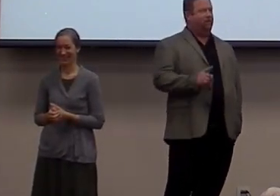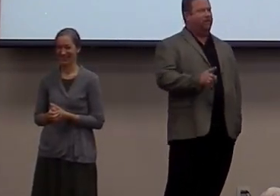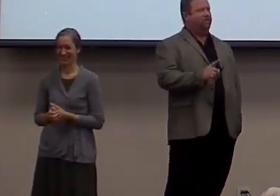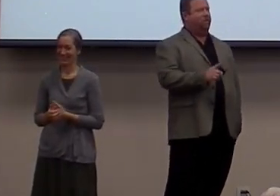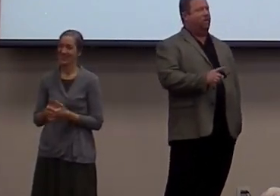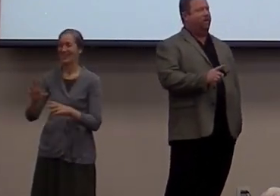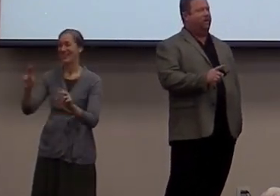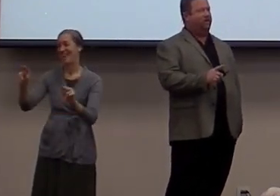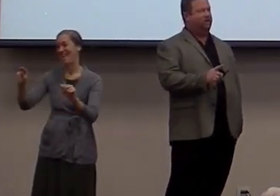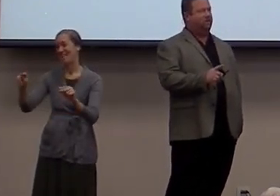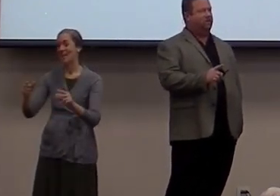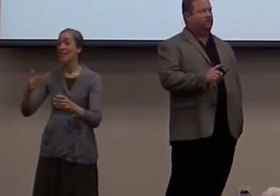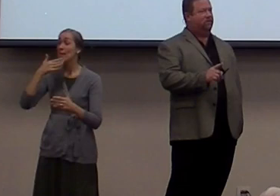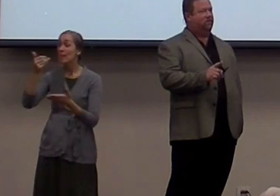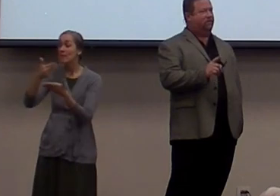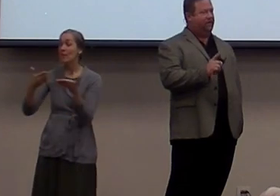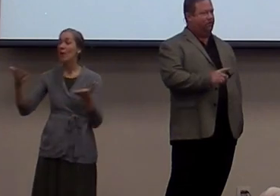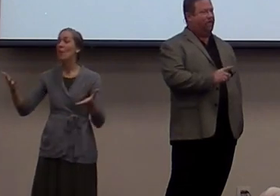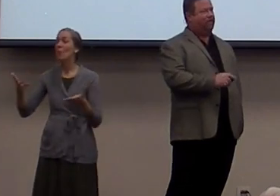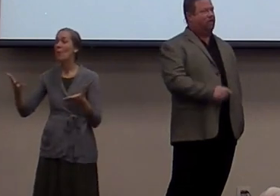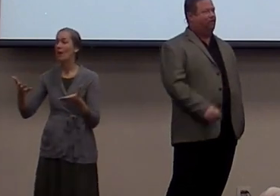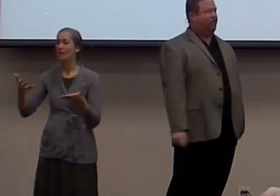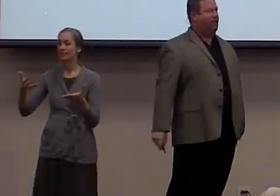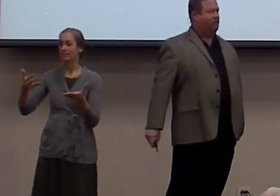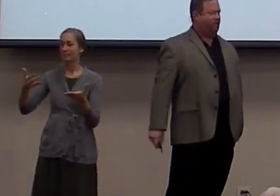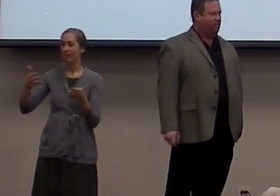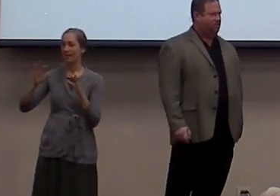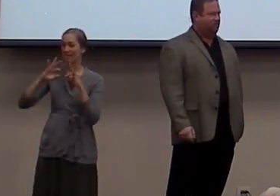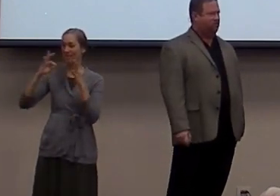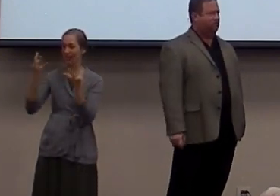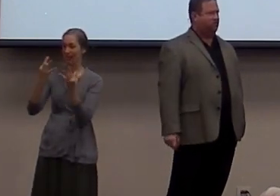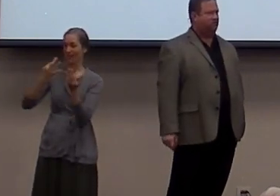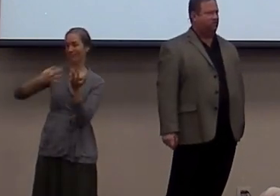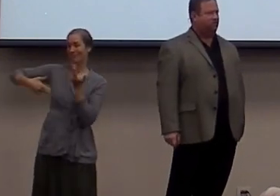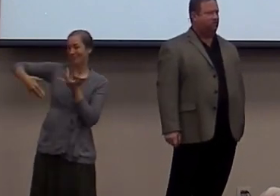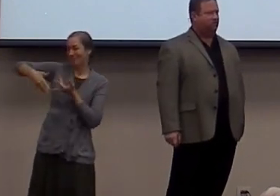No, the best part is the interaction of our family.